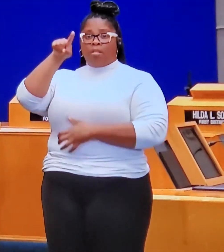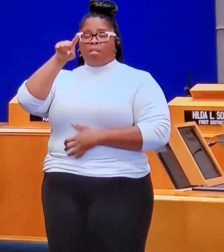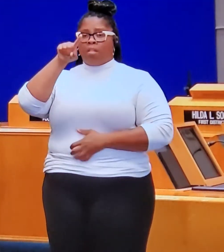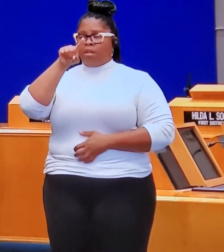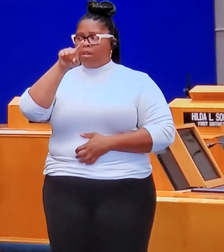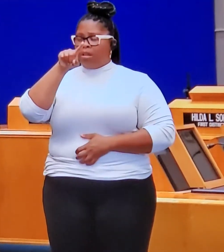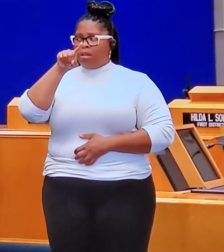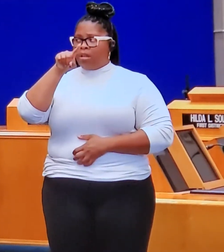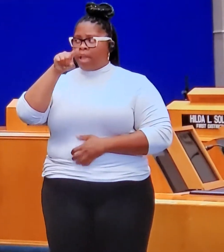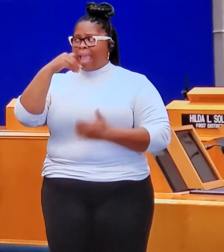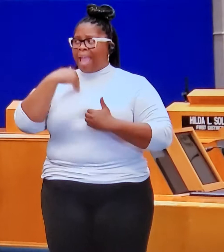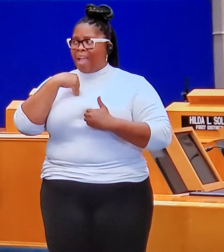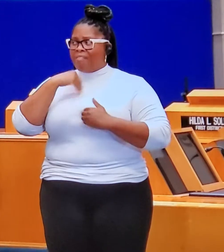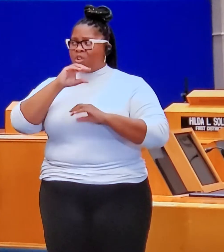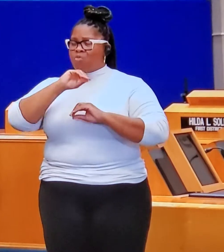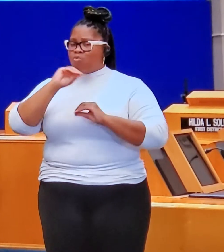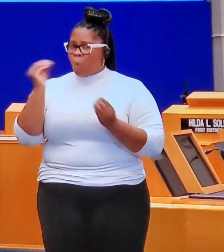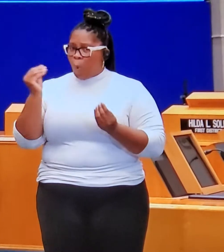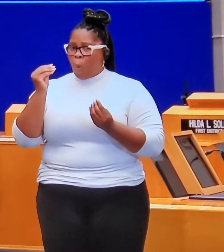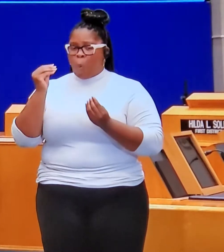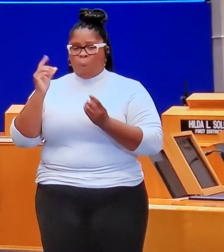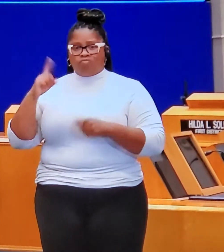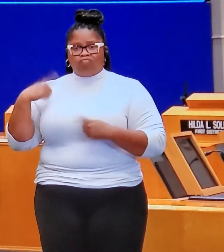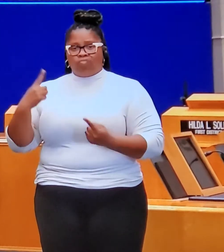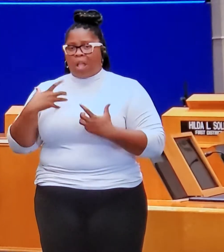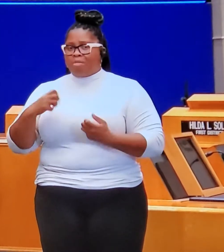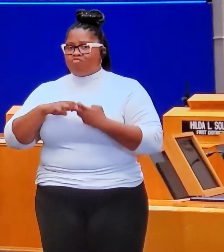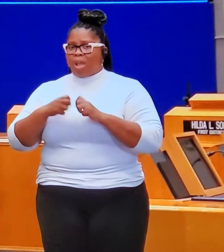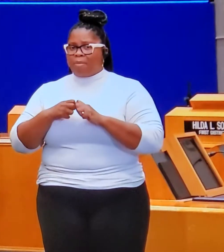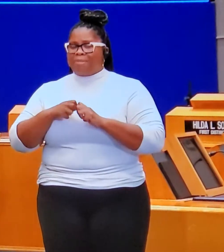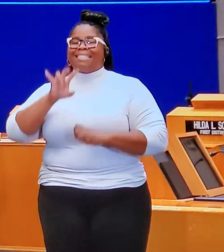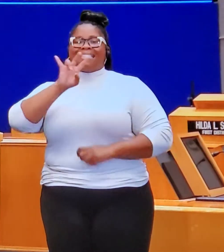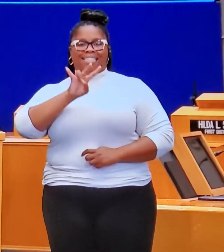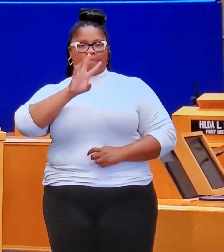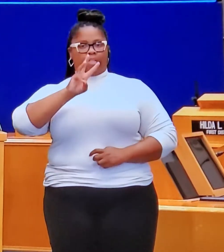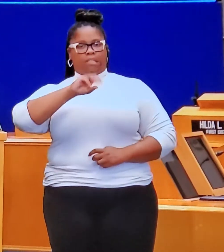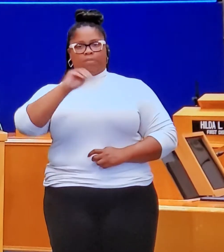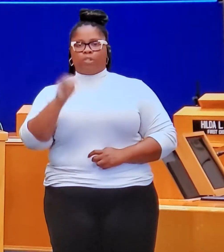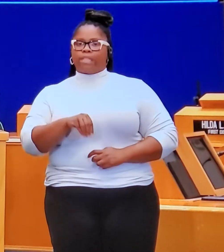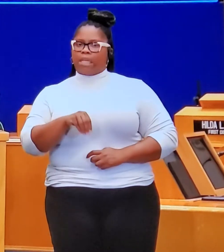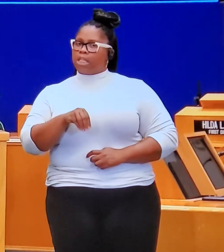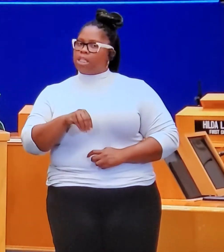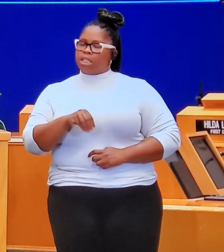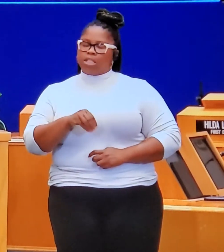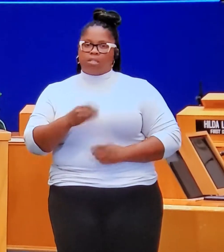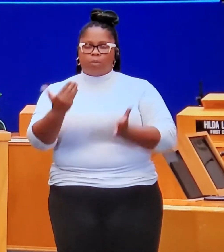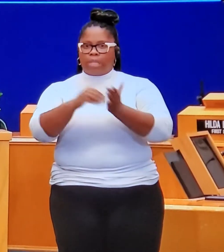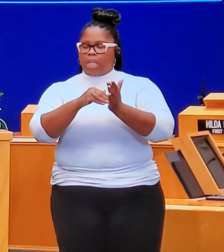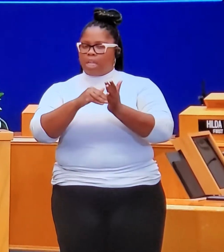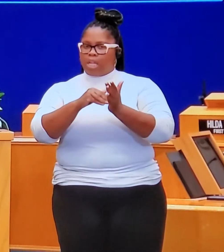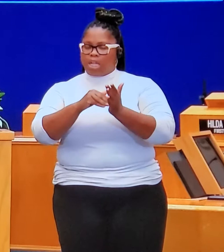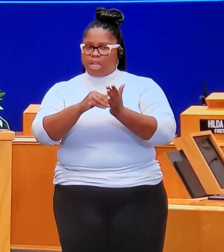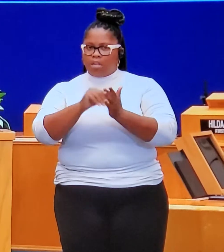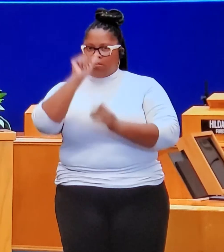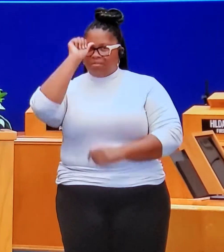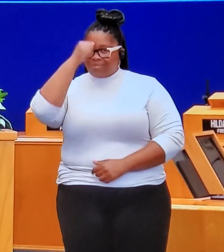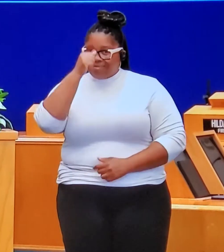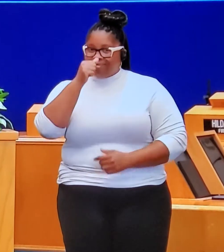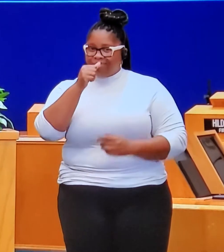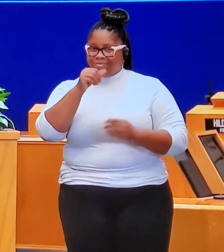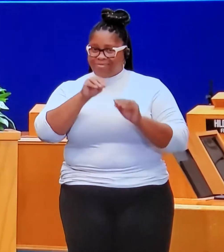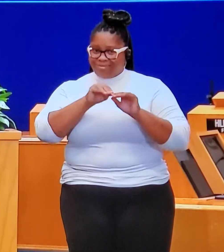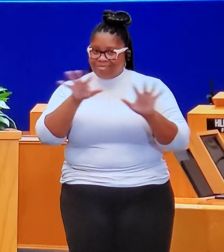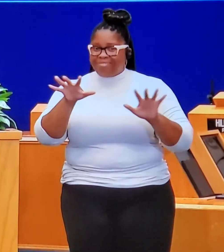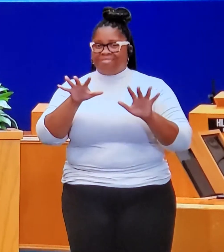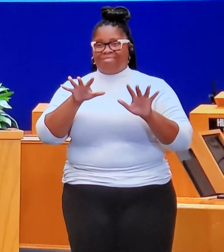no documented underlying health conditions. So again, I want to stress that people in the hospital are dispersed